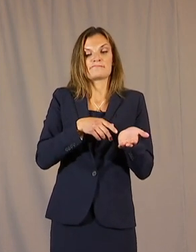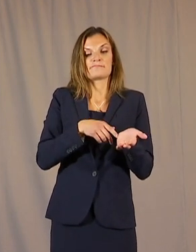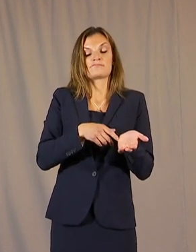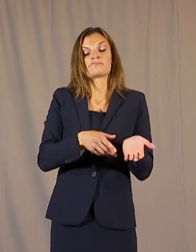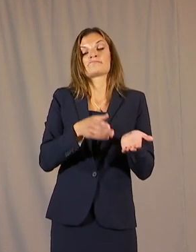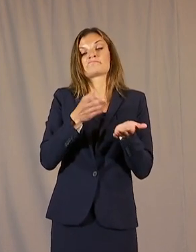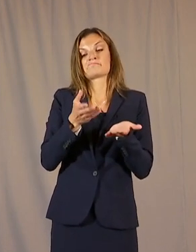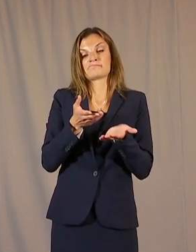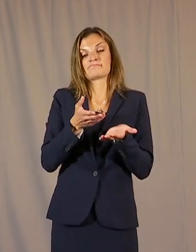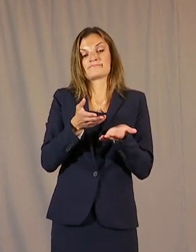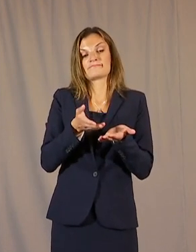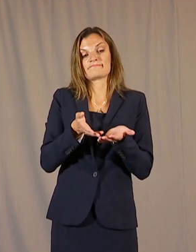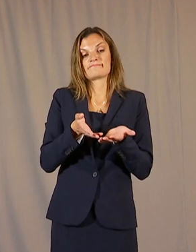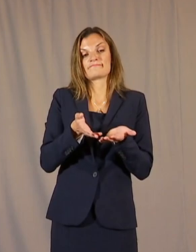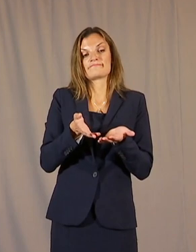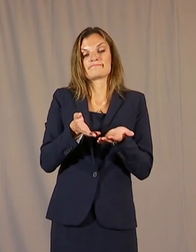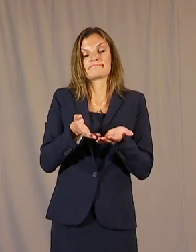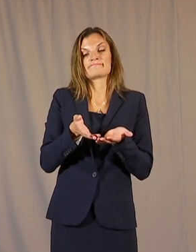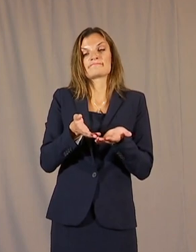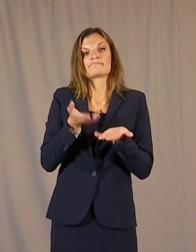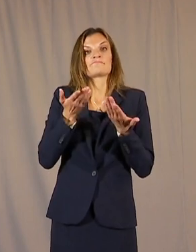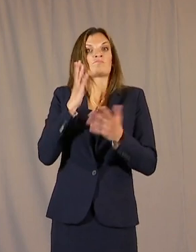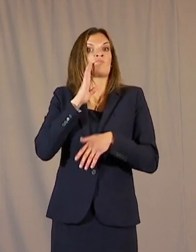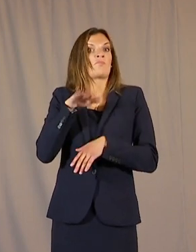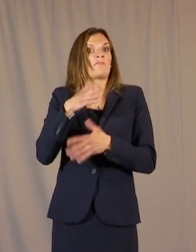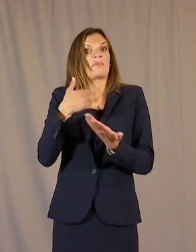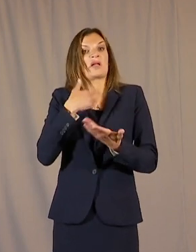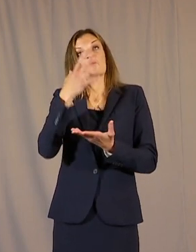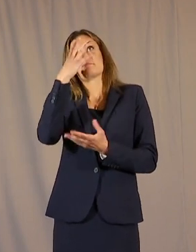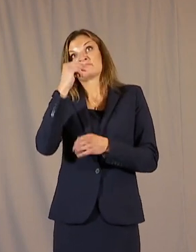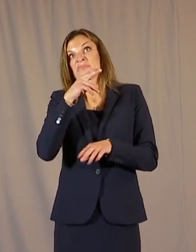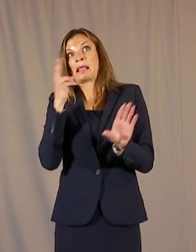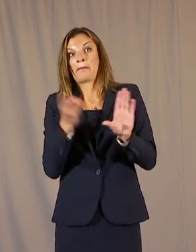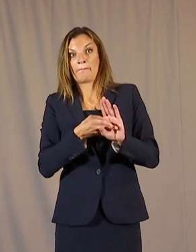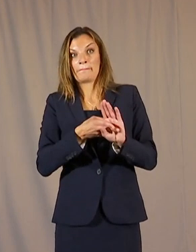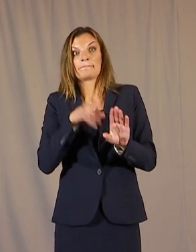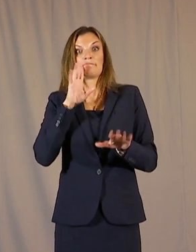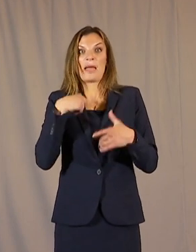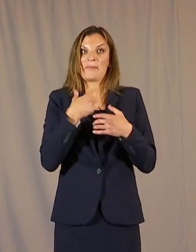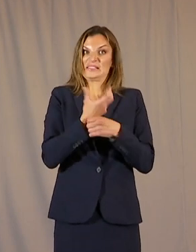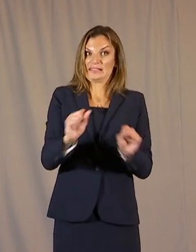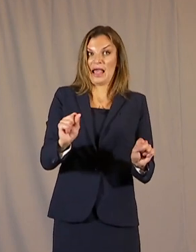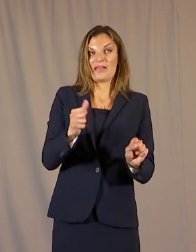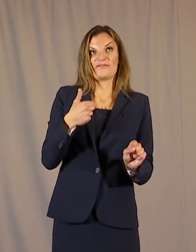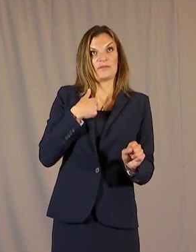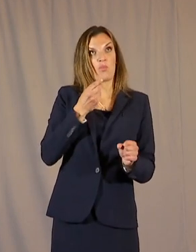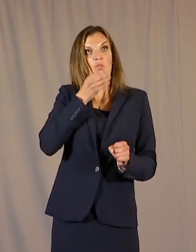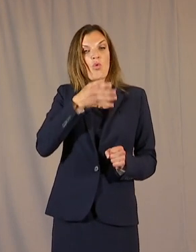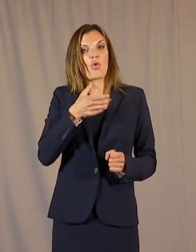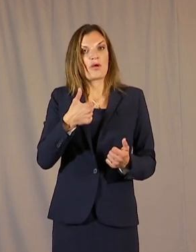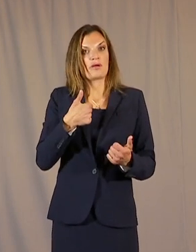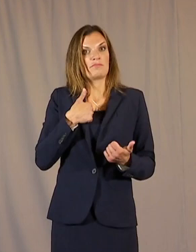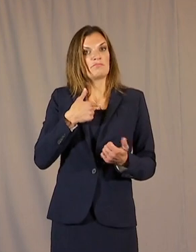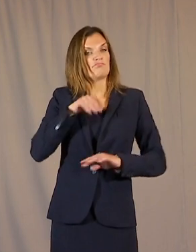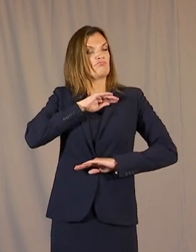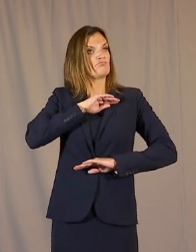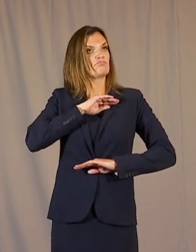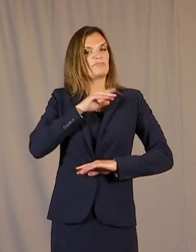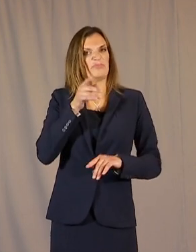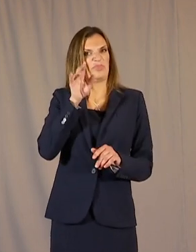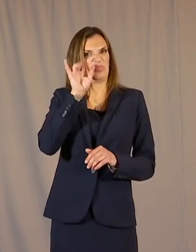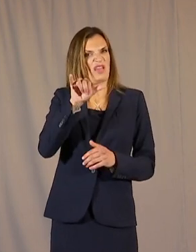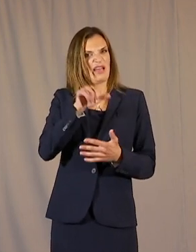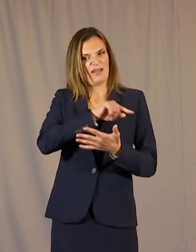Having an opportunity to know that when you're going to sleep at night, that you're safe, that you're warm. Those are certainly all things as well, I think, that can